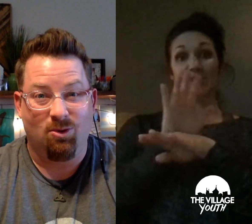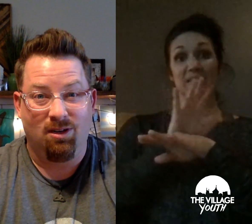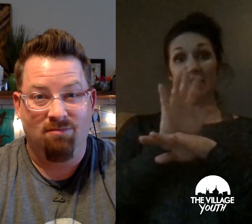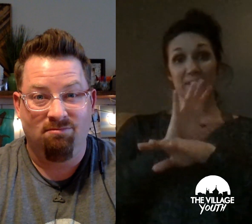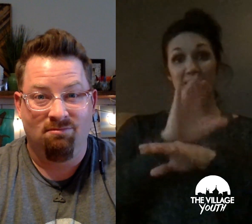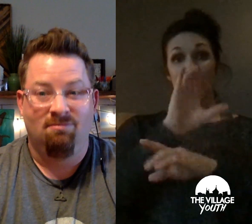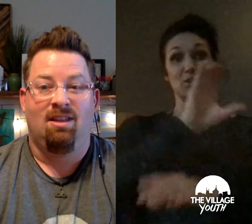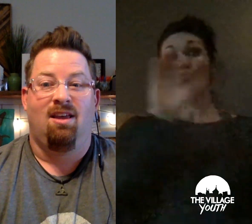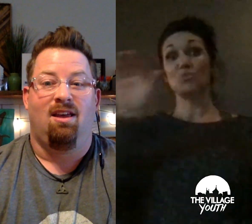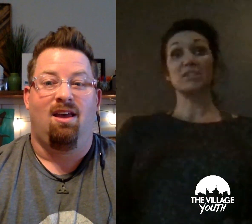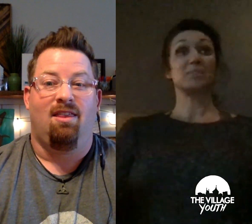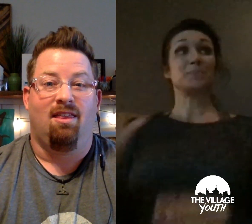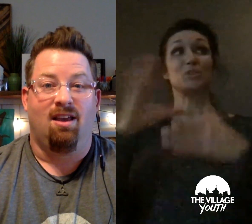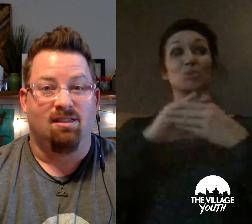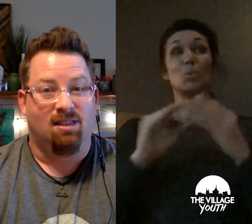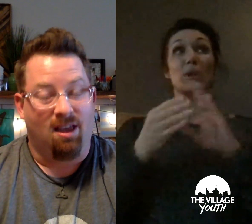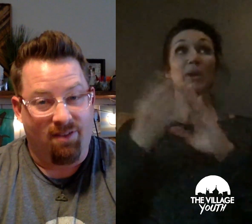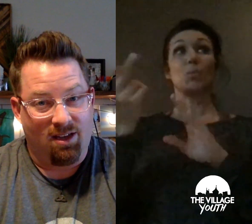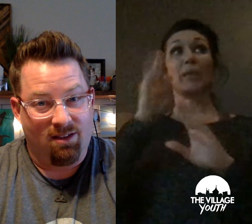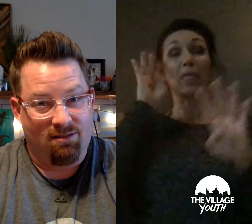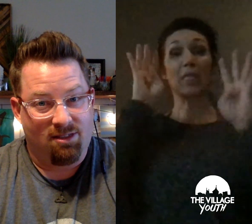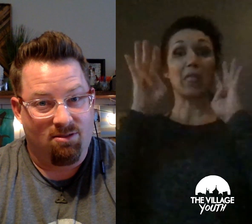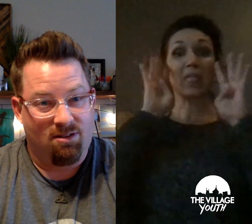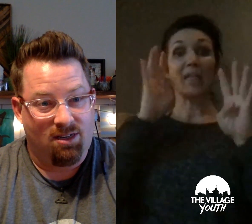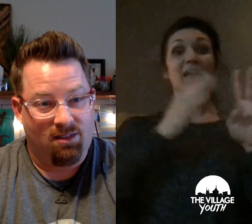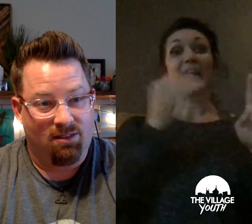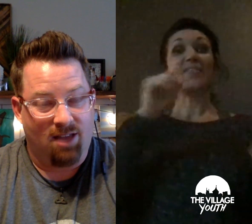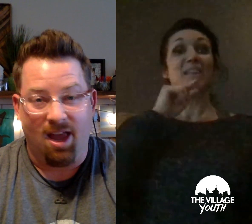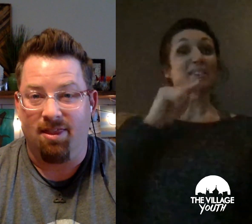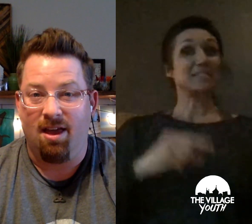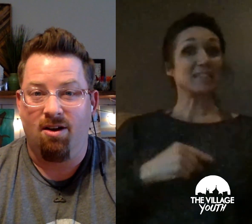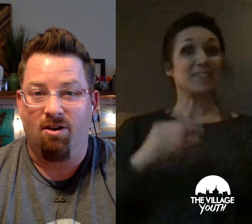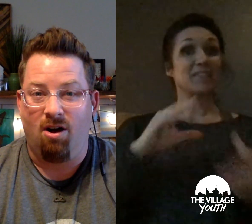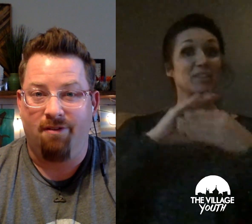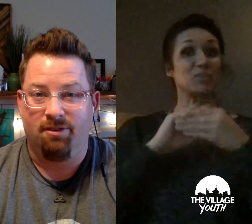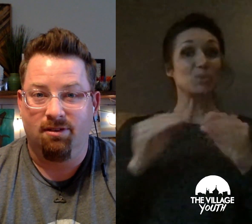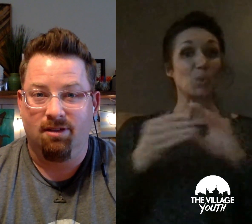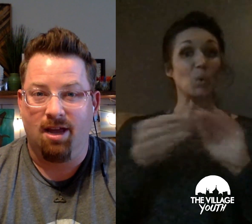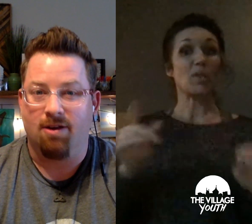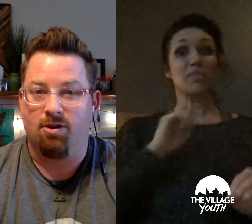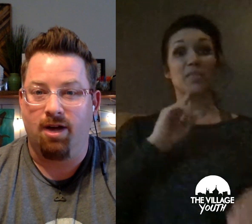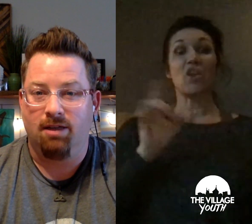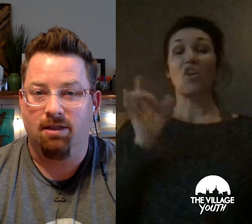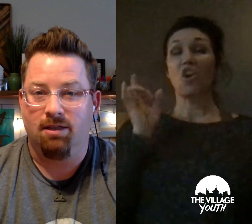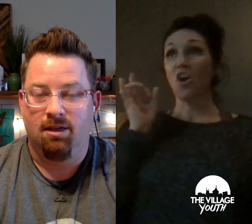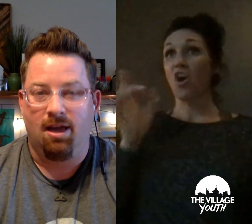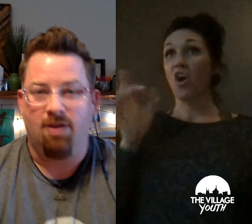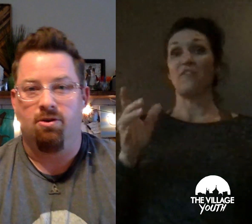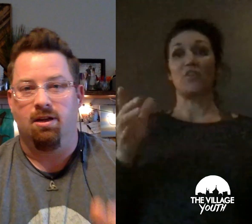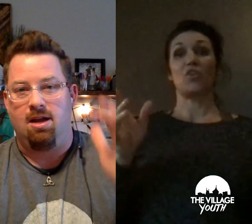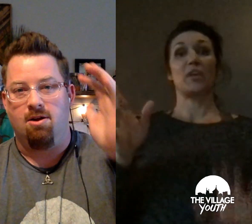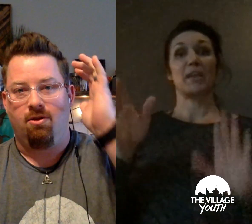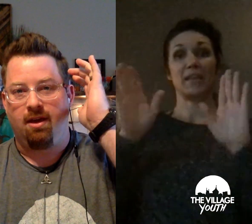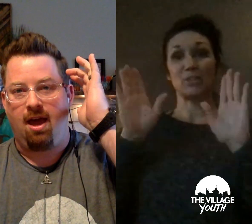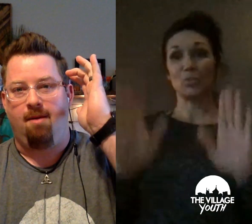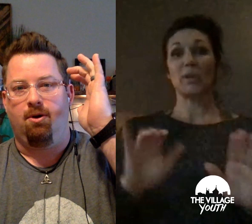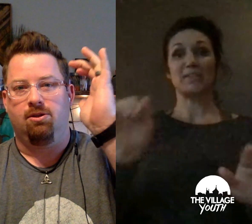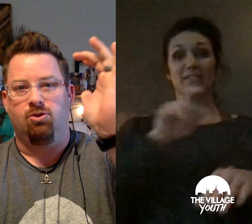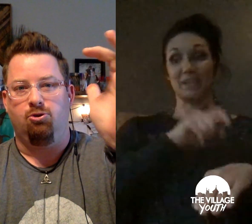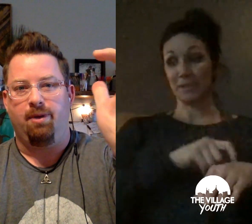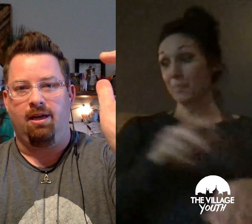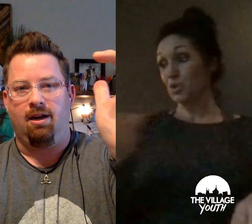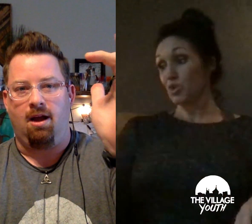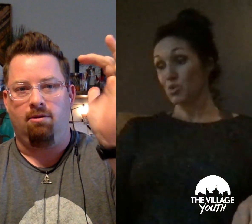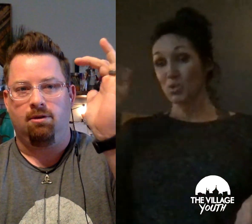Christmas story and the Thanksgiving story, and they are awful and great. And you can hear the